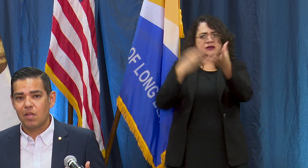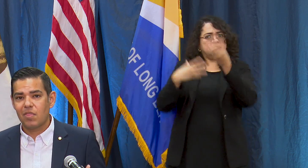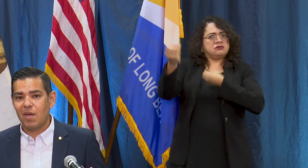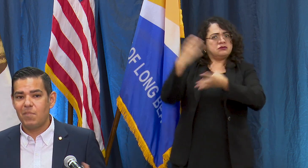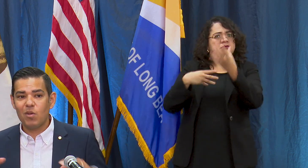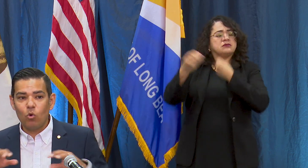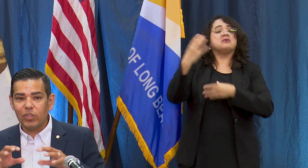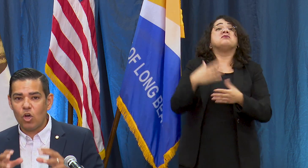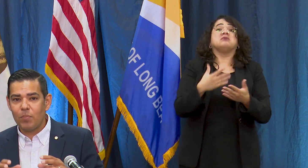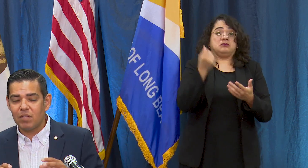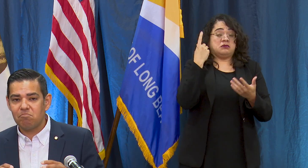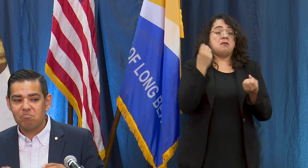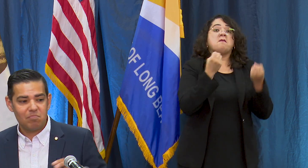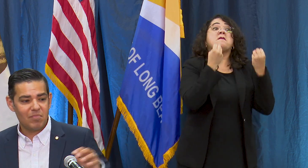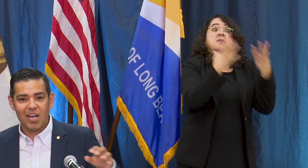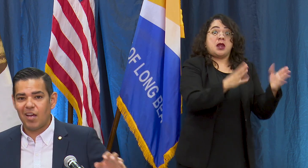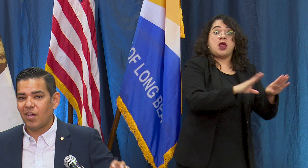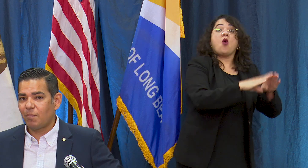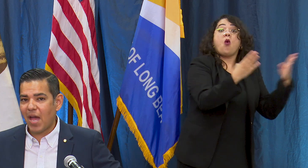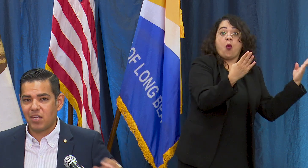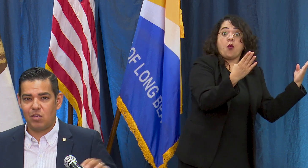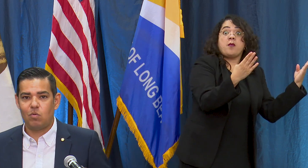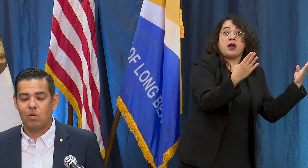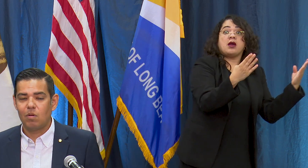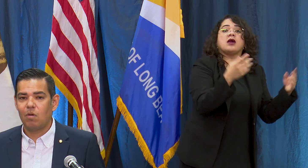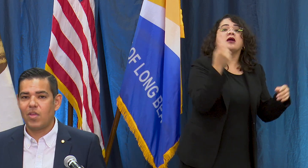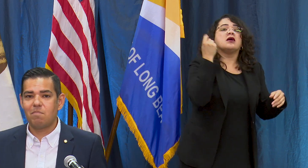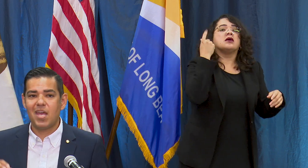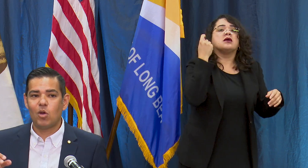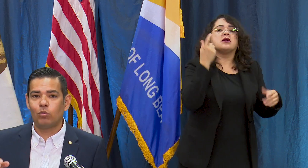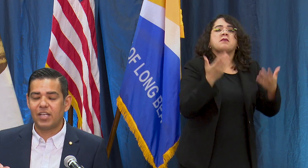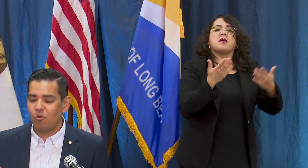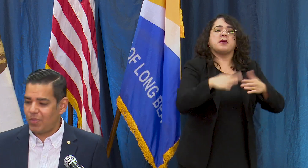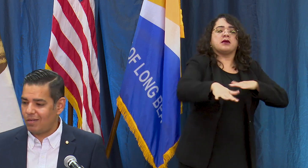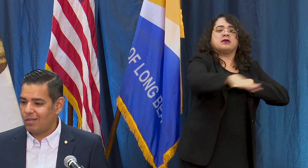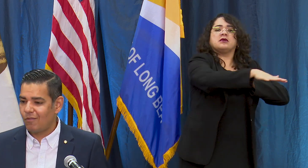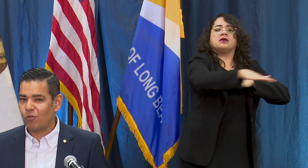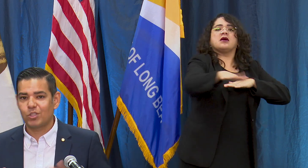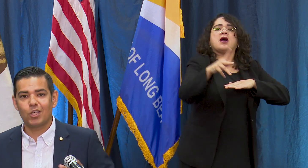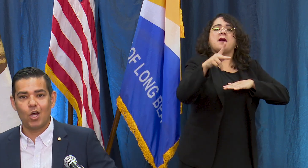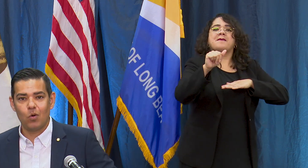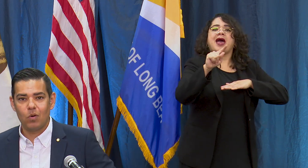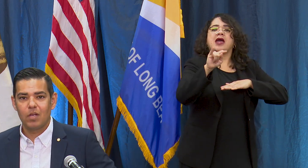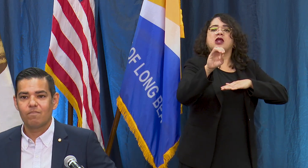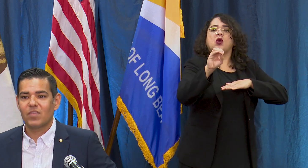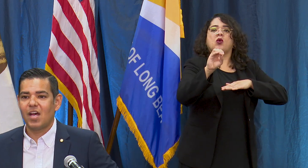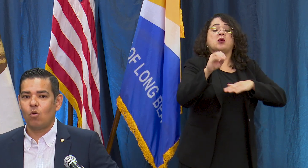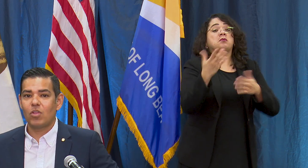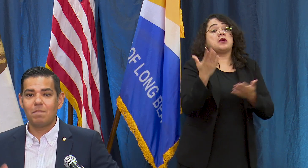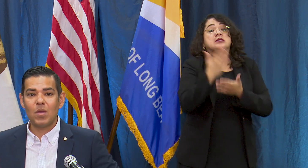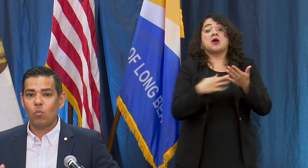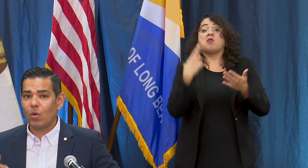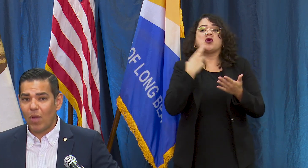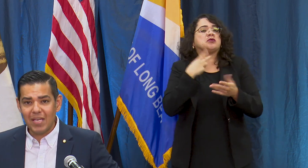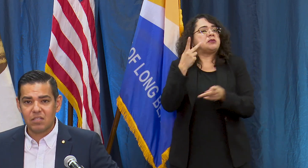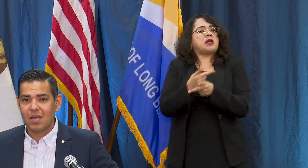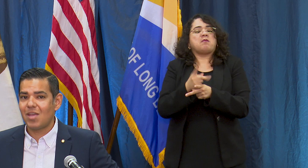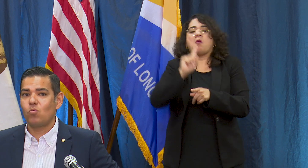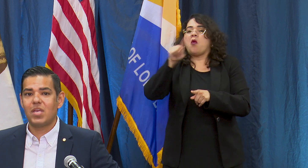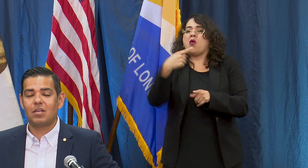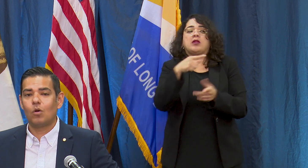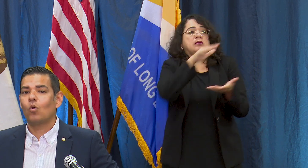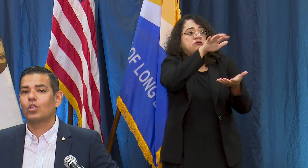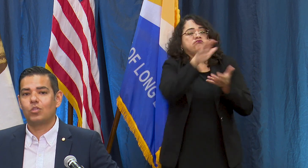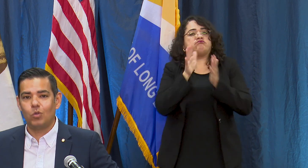many that may only open the patio, or that may only open for to-go, or that may wait